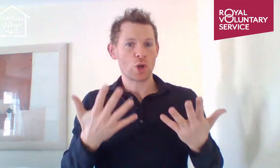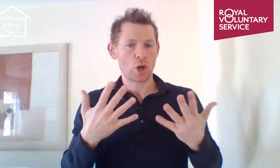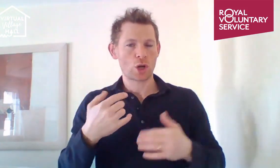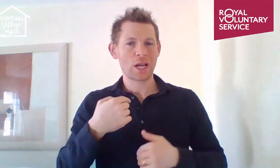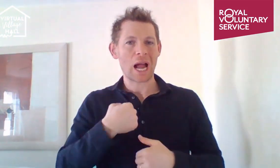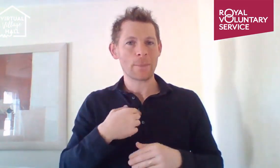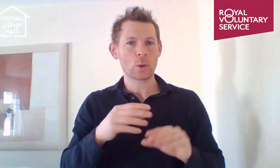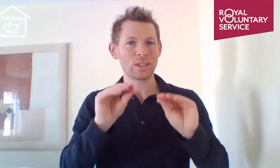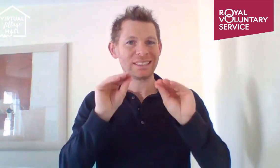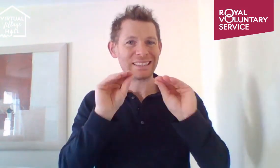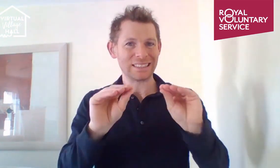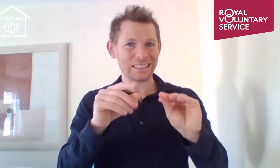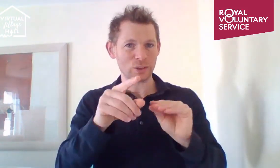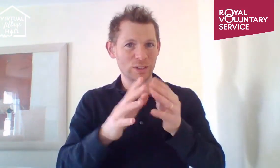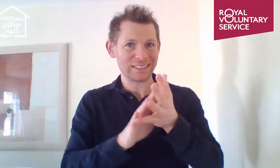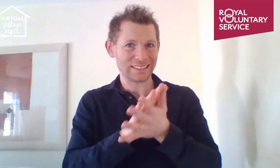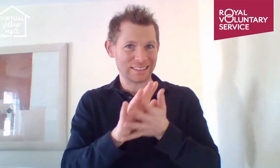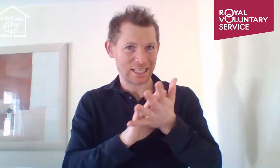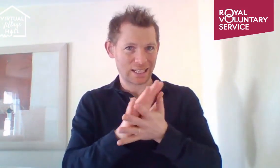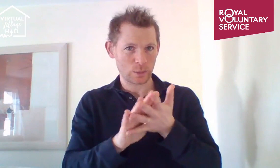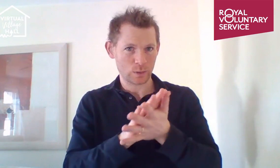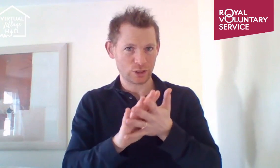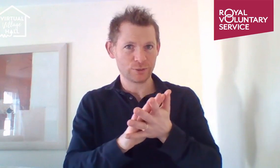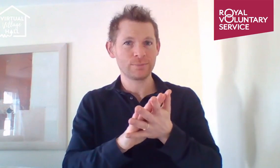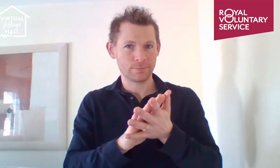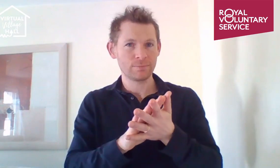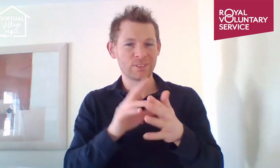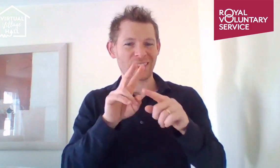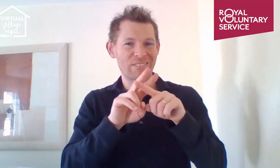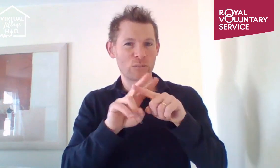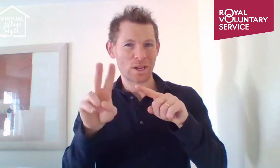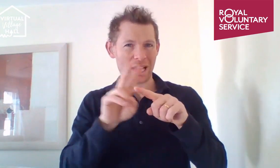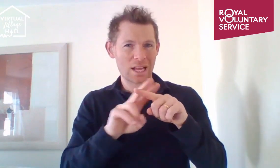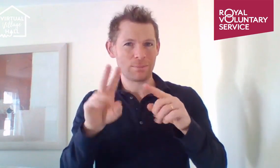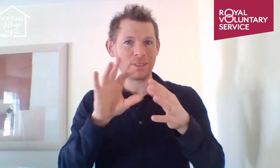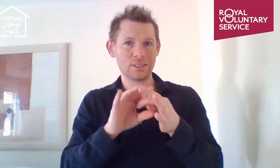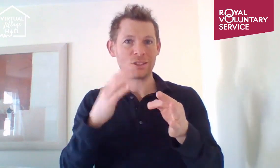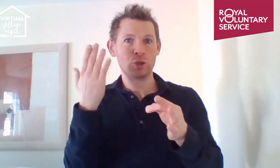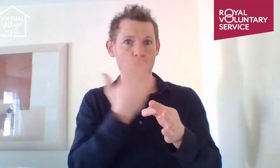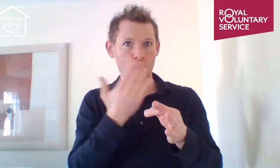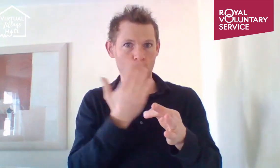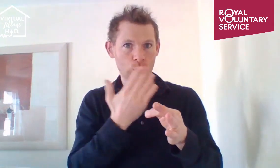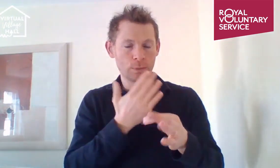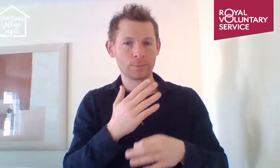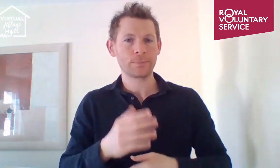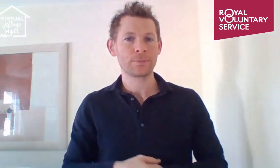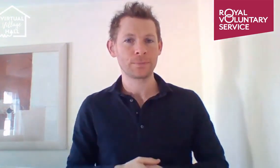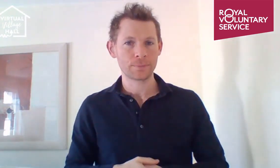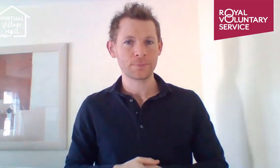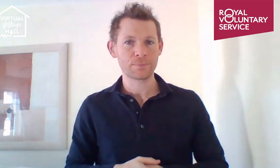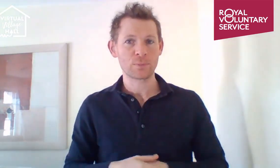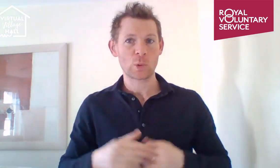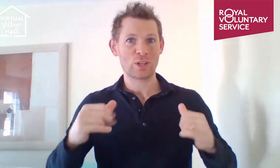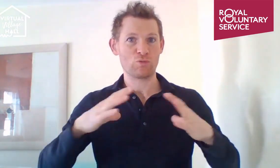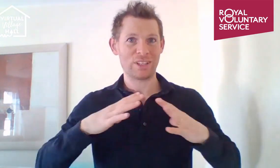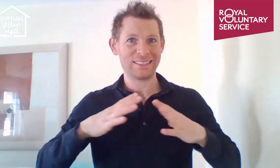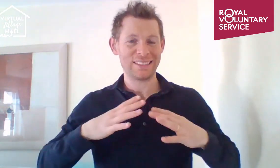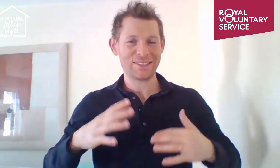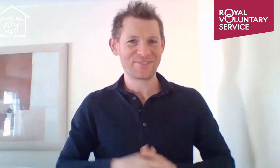Okay, so now I'm going to teach you some sign language. I'm going to start with the vocabulary for school. Are